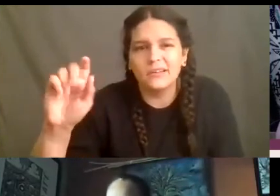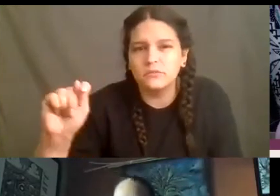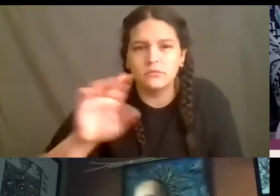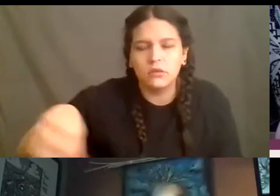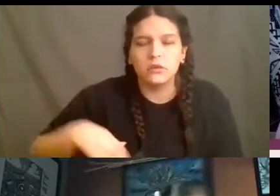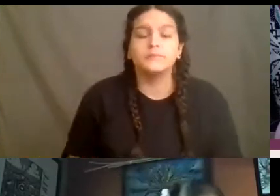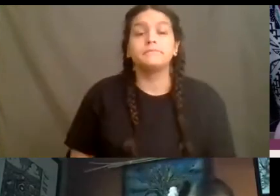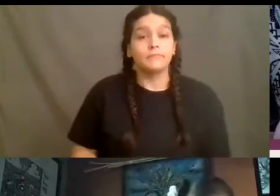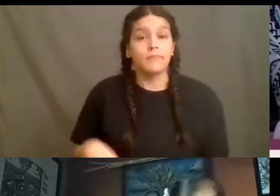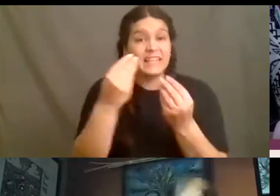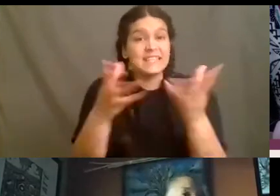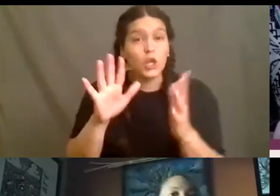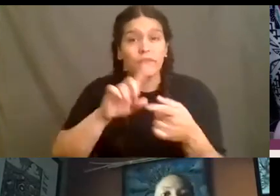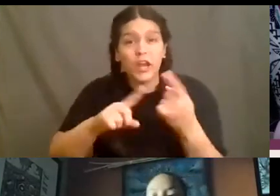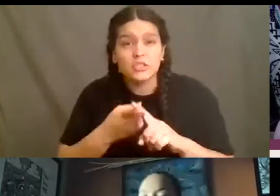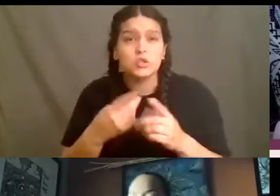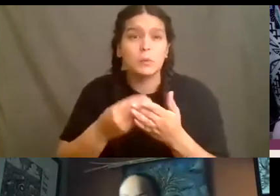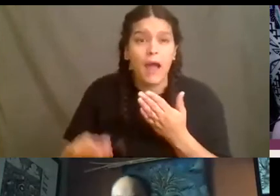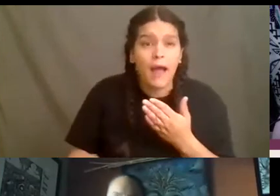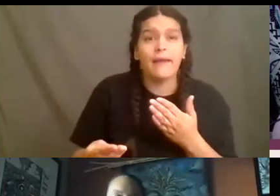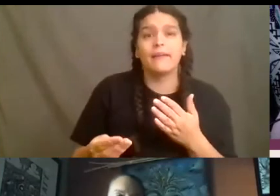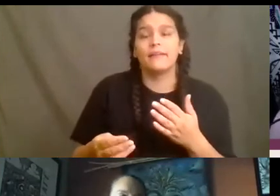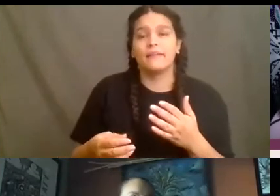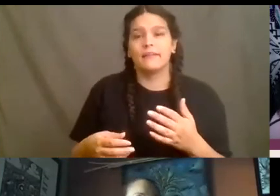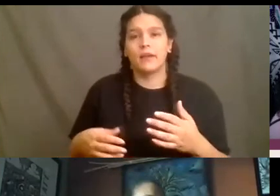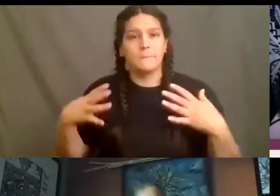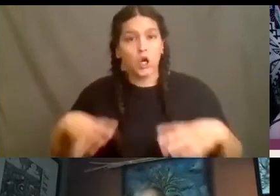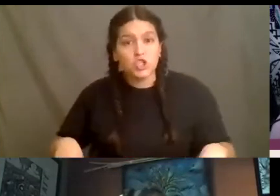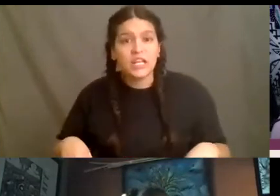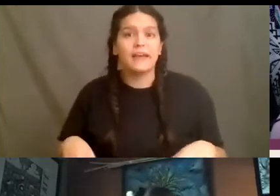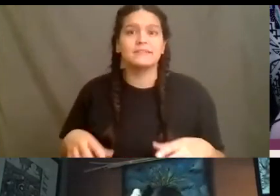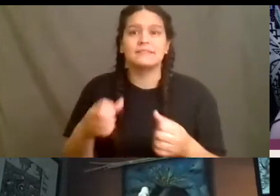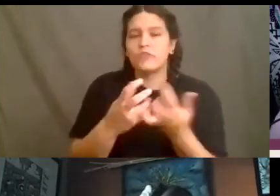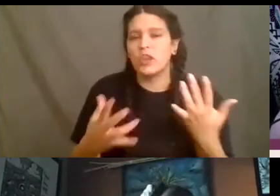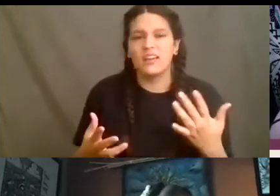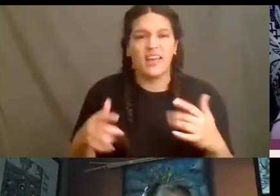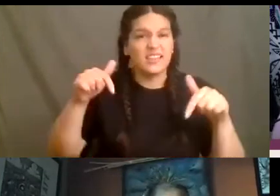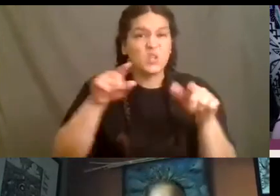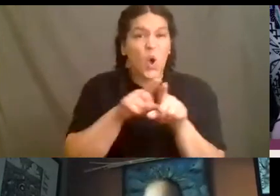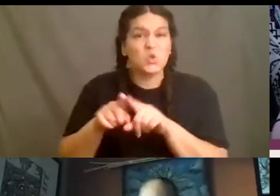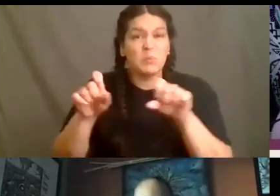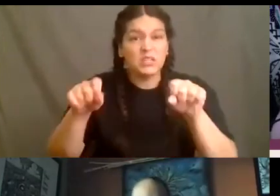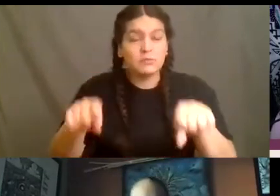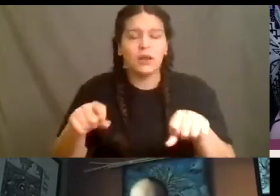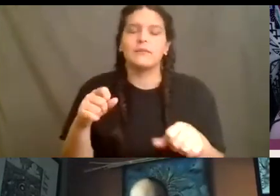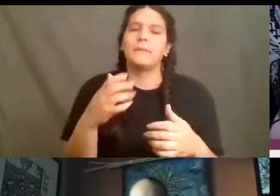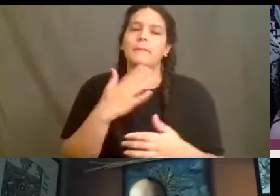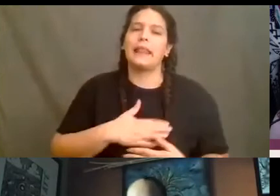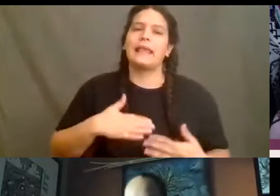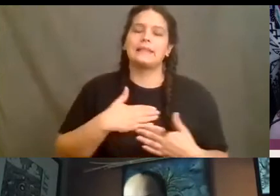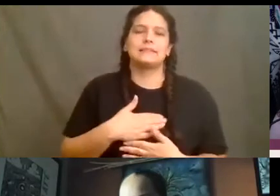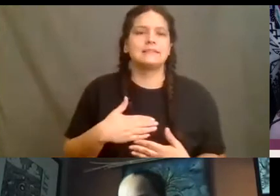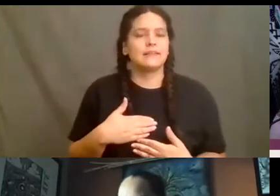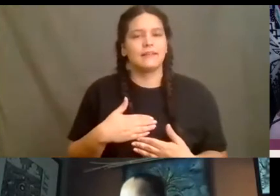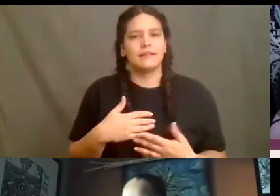and keep her in the business. This is also possible. So let's please give it up for our